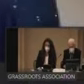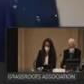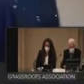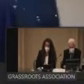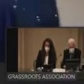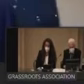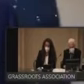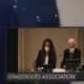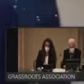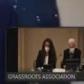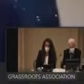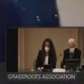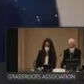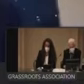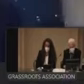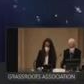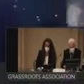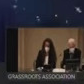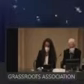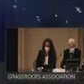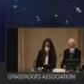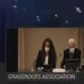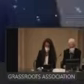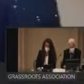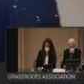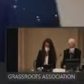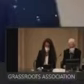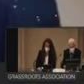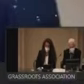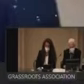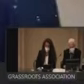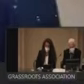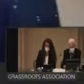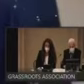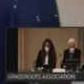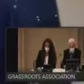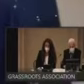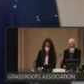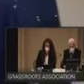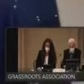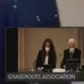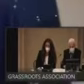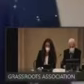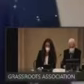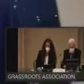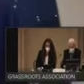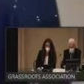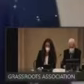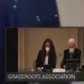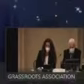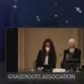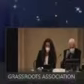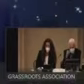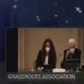sacrificing their time, significant efforts, sacrificing and putting at risk their lives to take care of